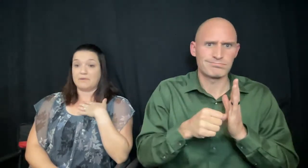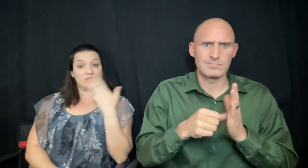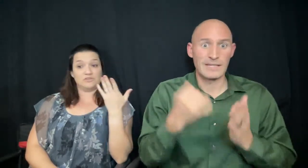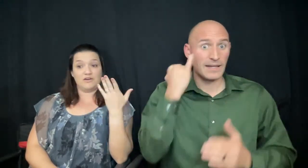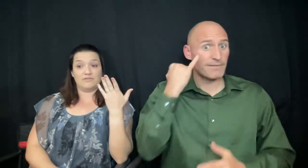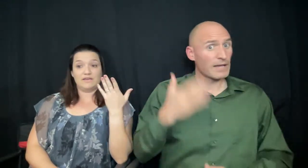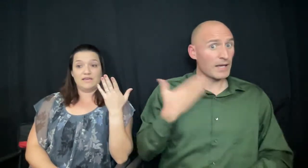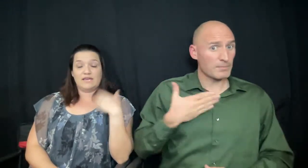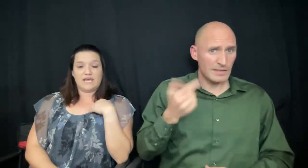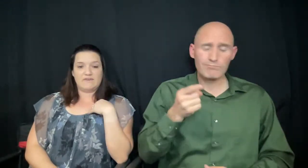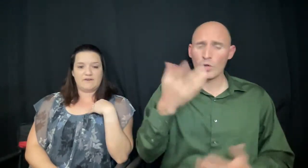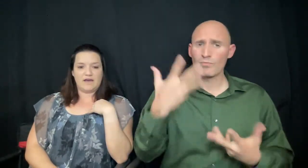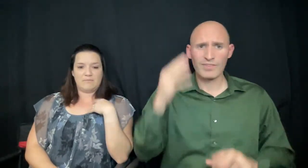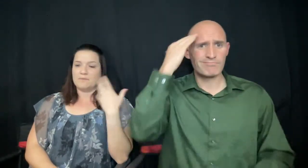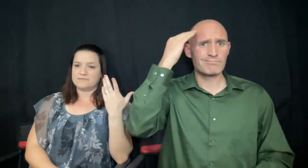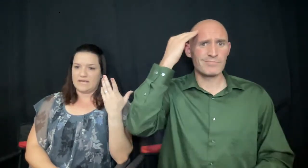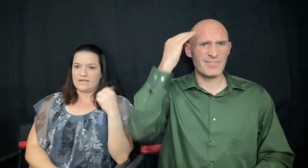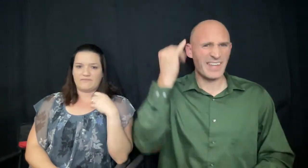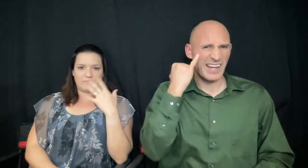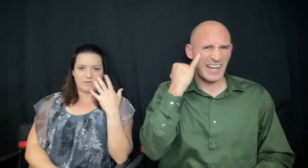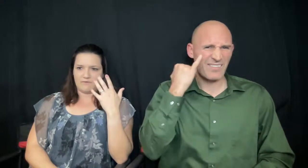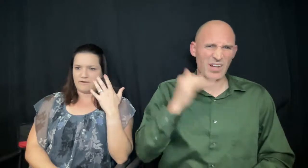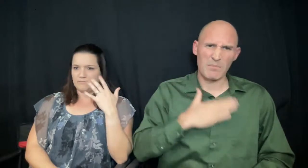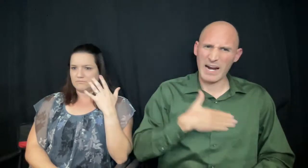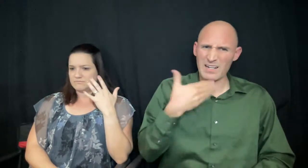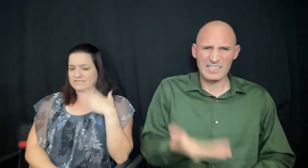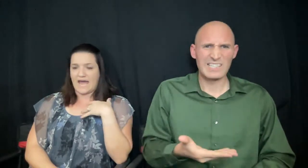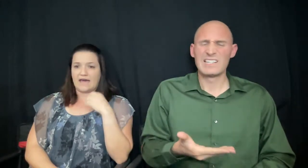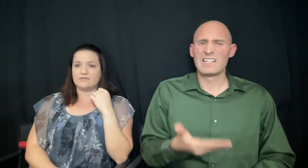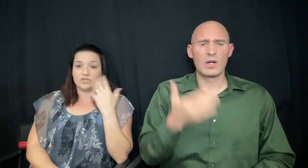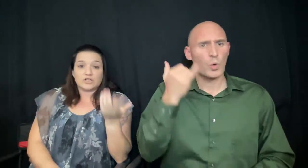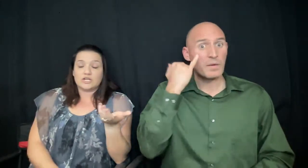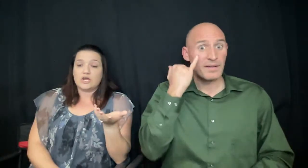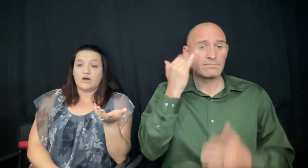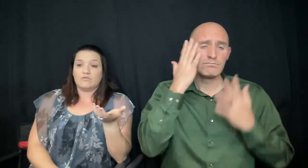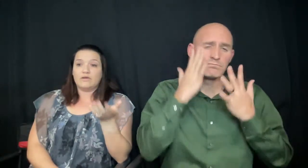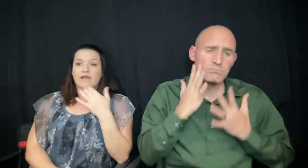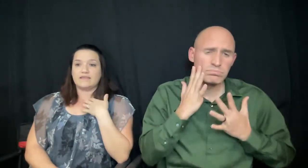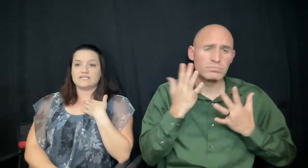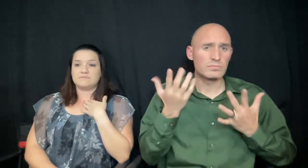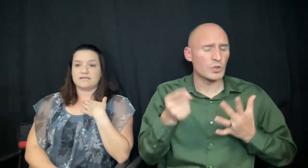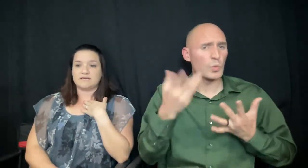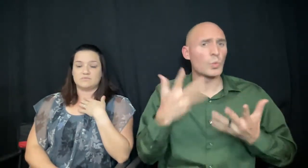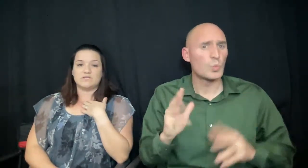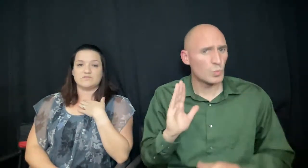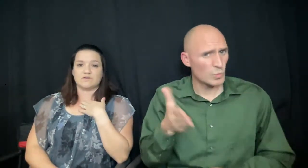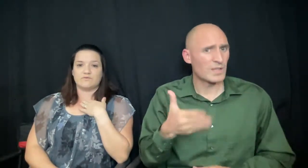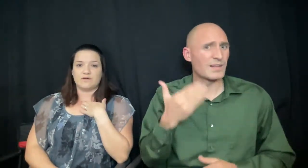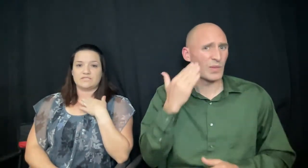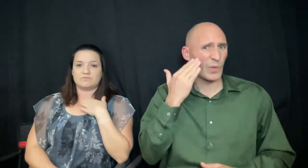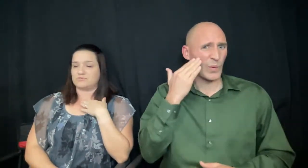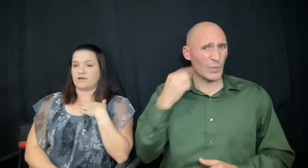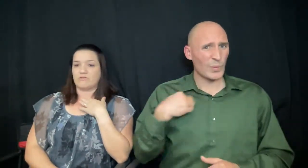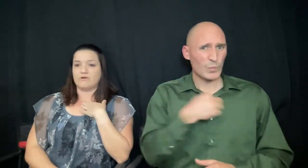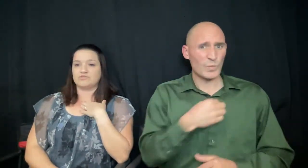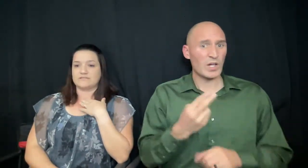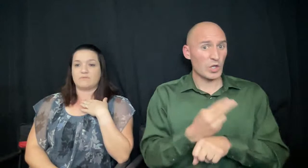happy, you'll know. If I'm upset, if I'm sad, you're going to know. And that's because we use our voice to portray our emotions, how we're